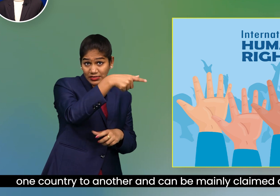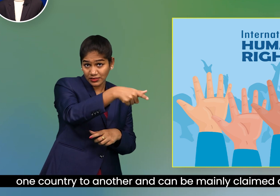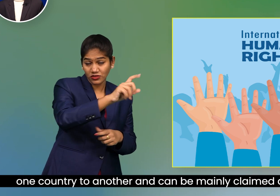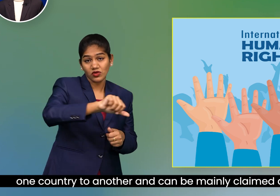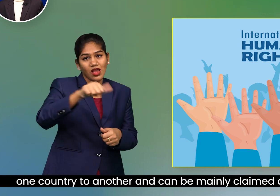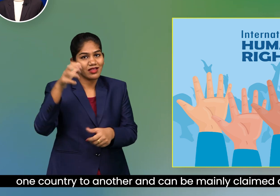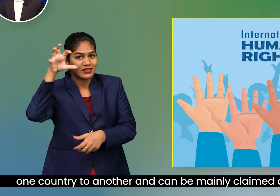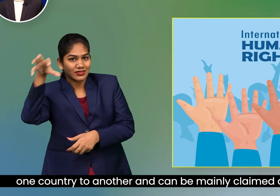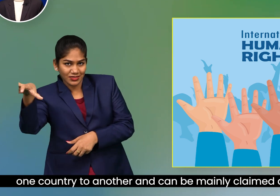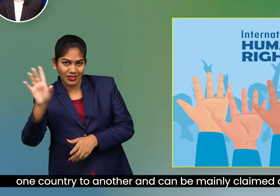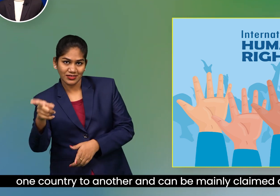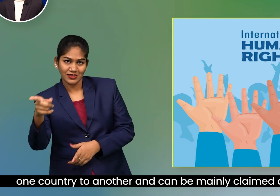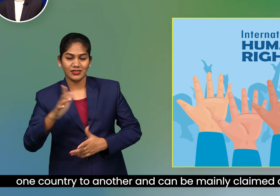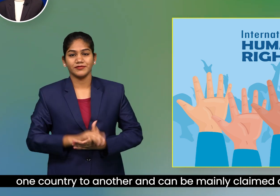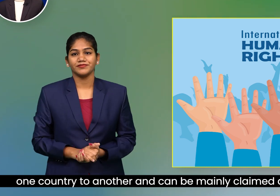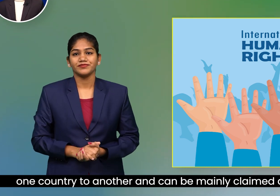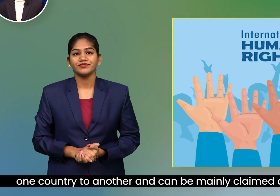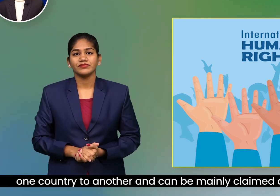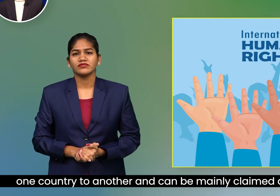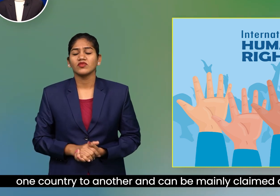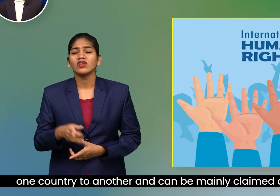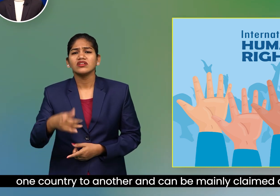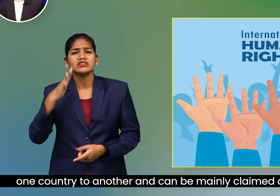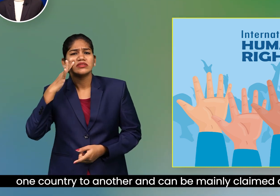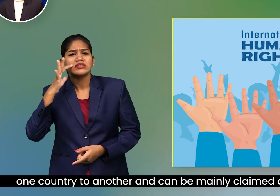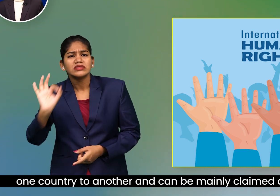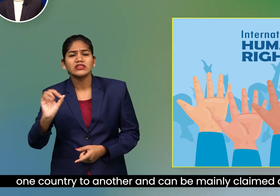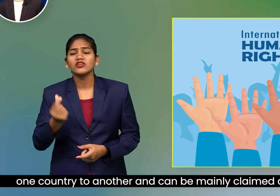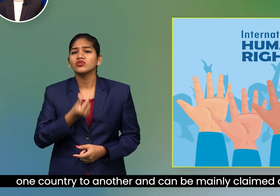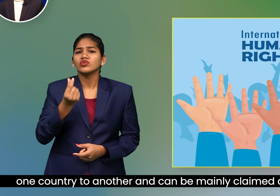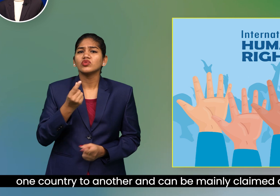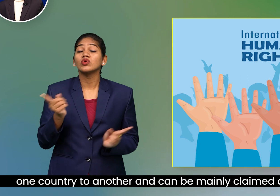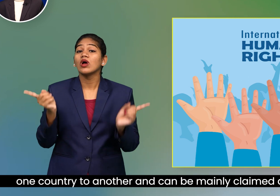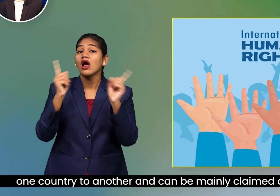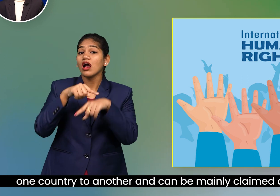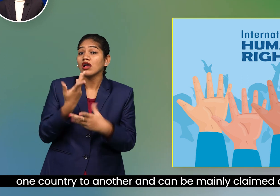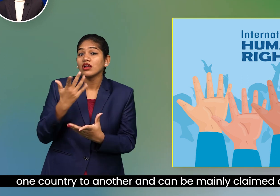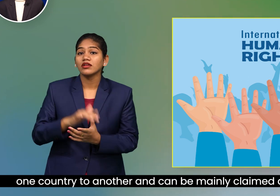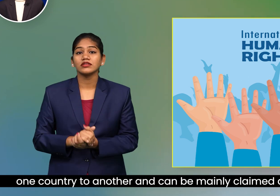another and can be mainly claimed against the state